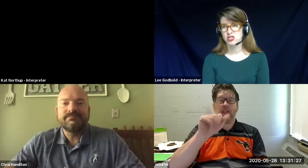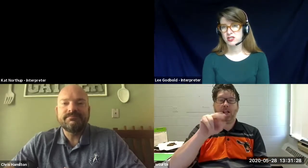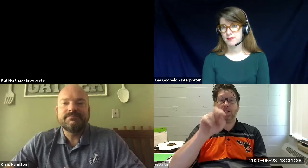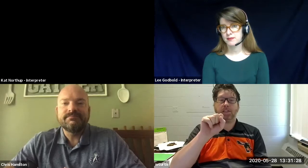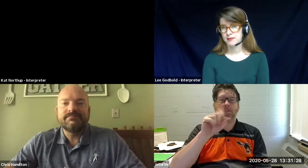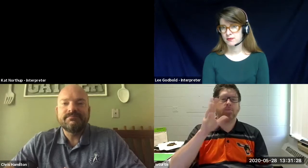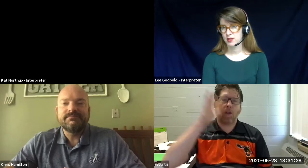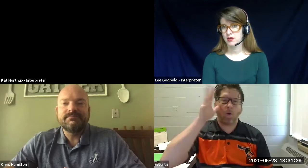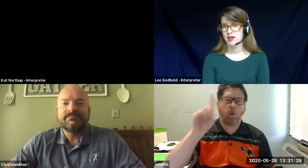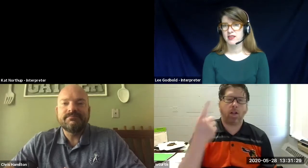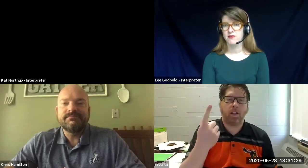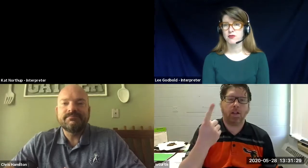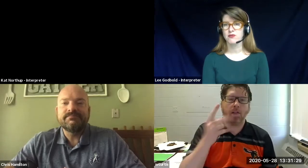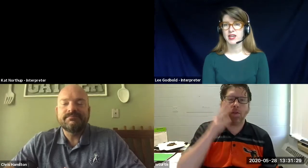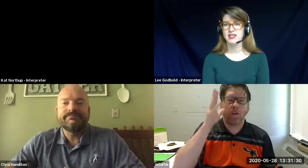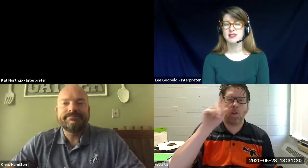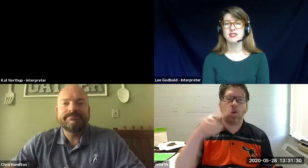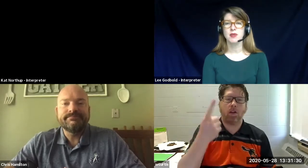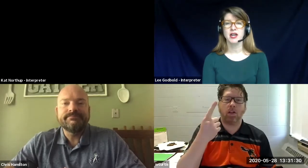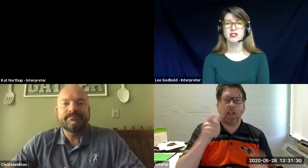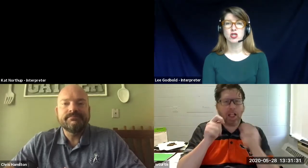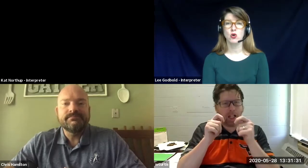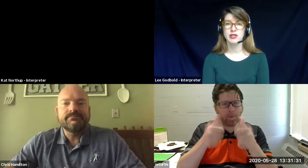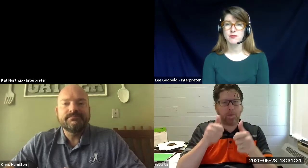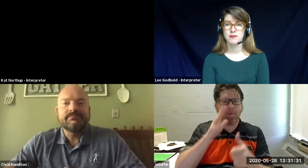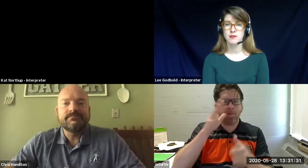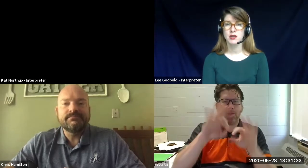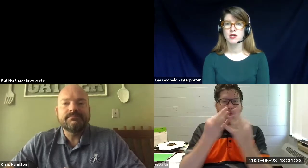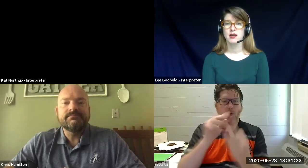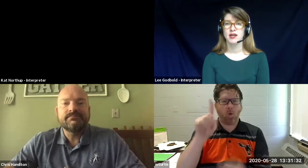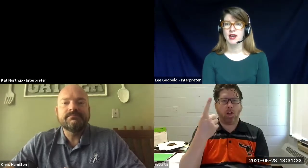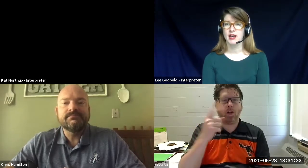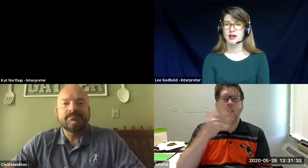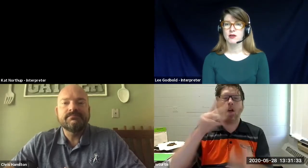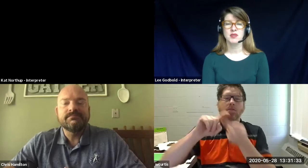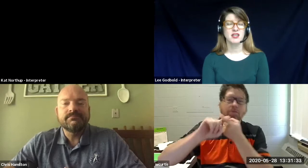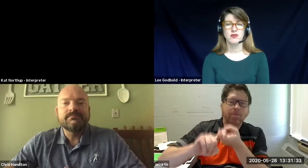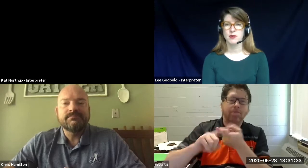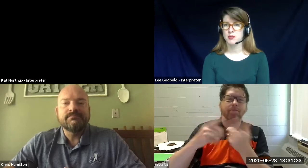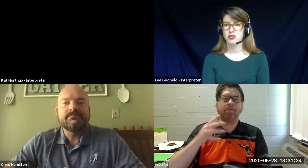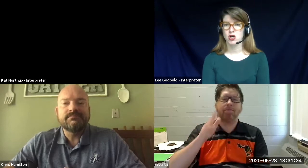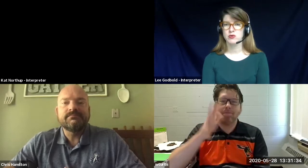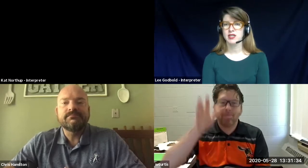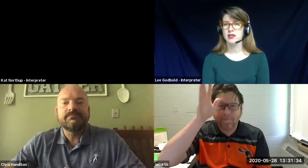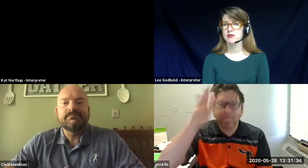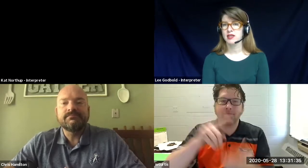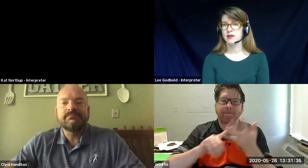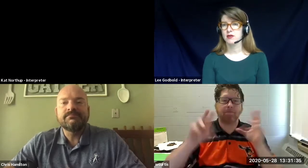challenging. And then for the fans, it's parents only, immediate family members only.